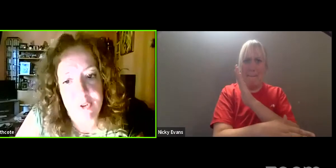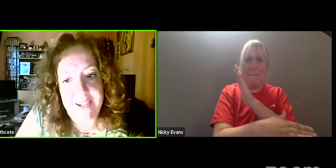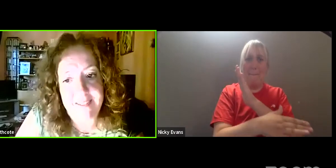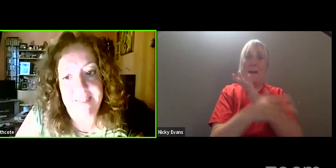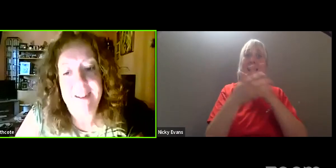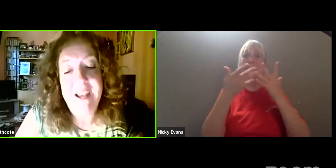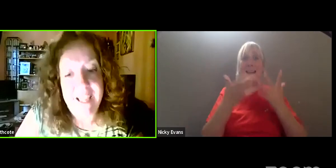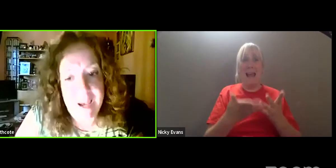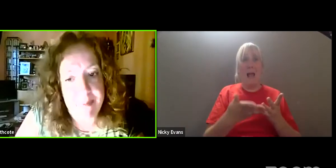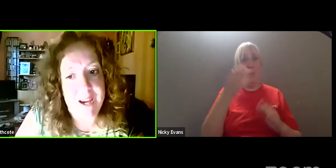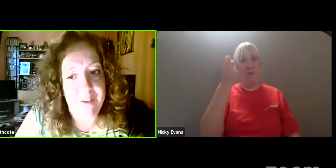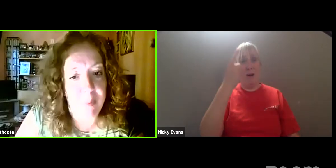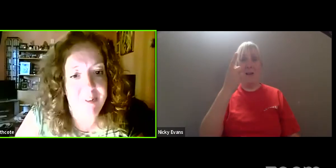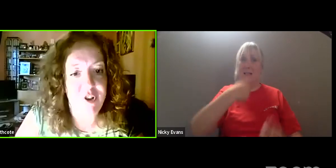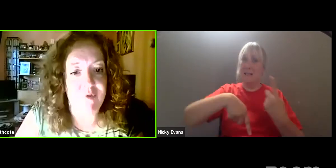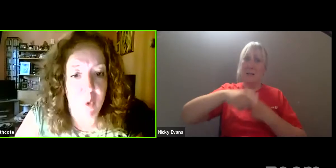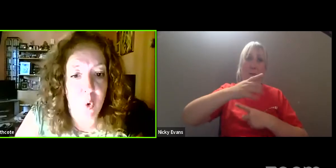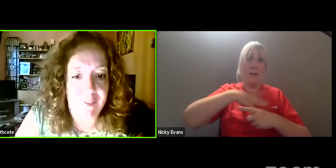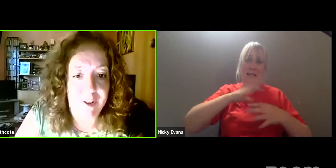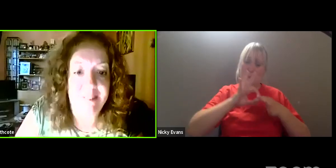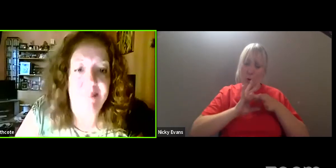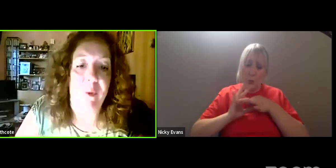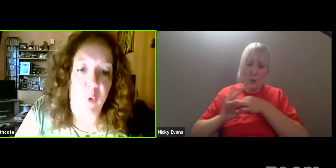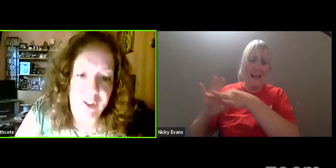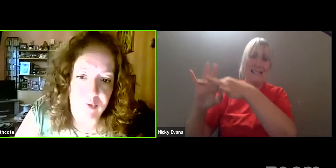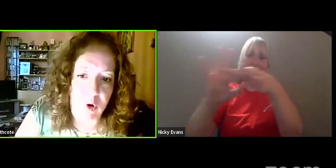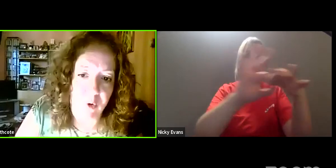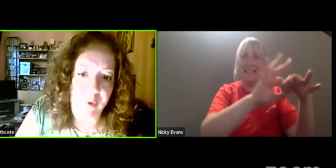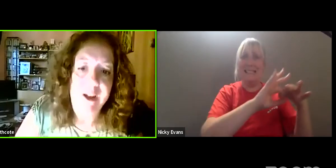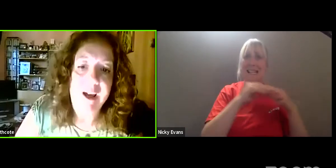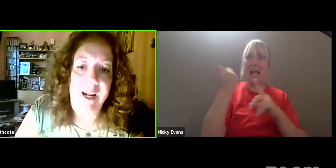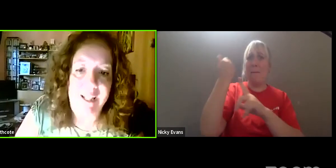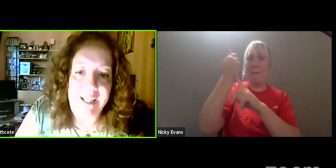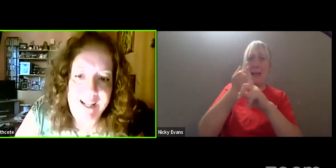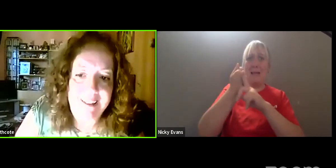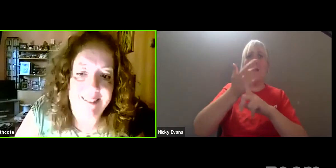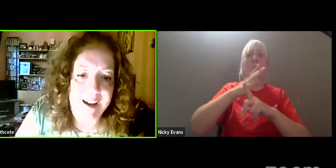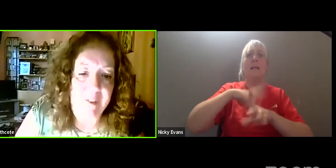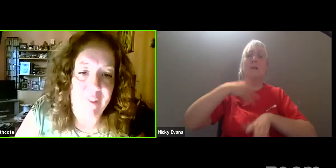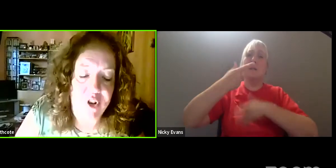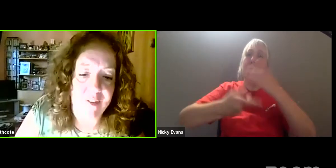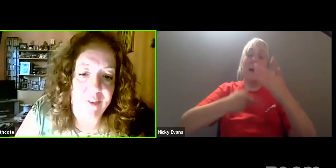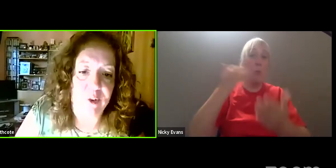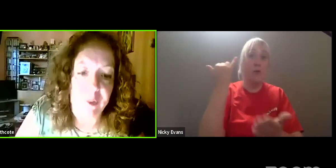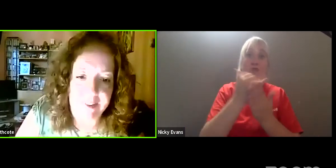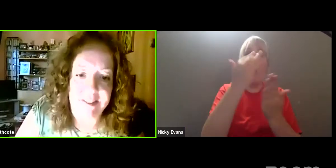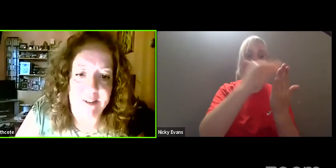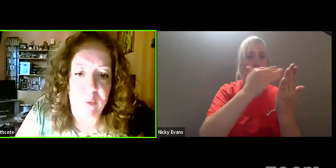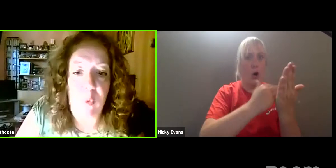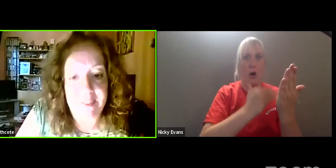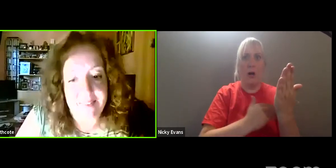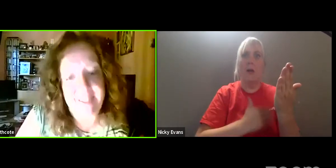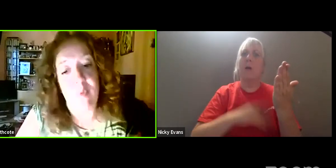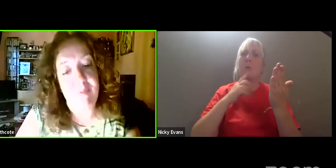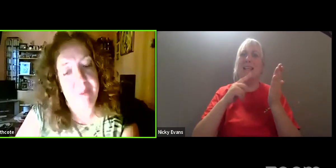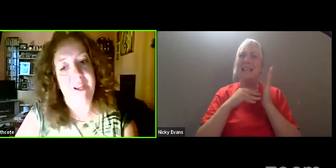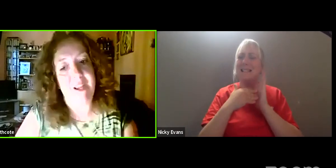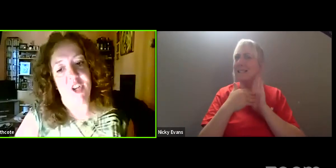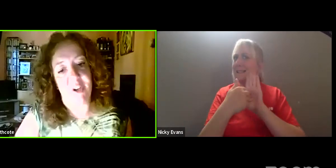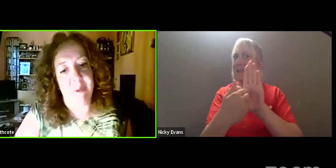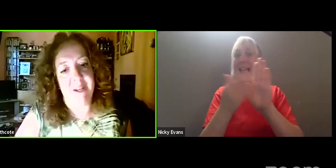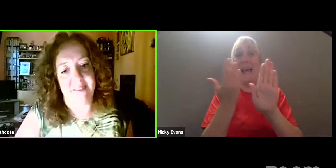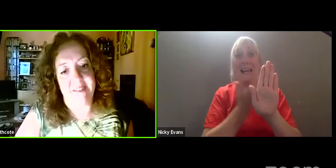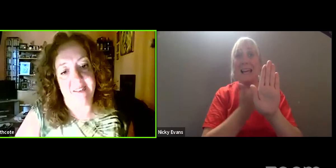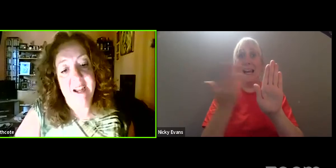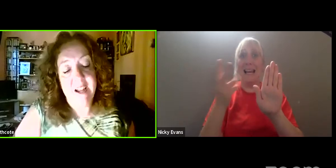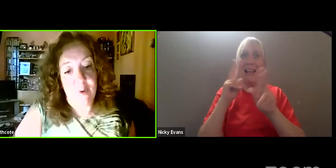most united campaign of opposition from all of us about what is wrong and a clearly set out vision of the sort of system we want to see. And we've been meeting